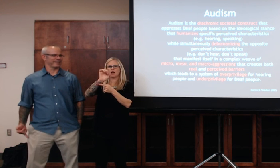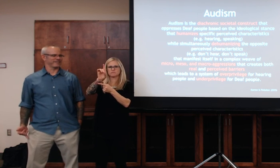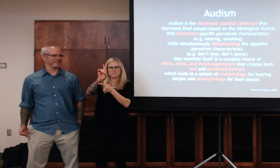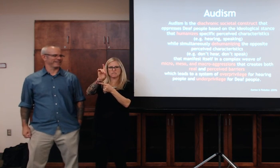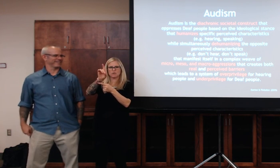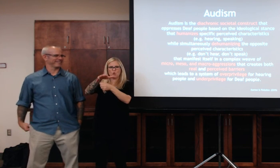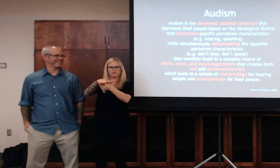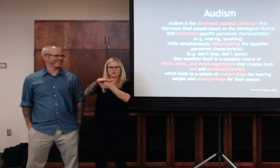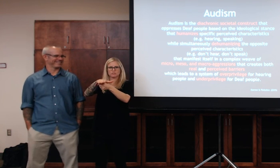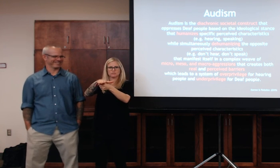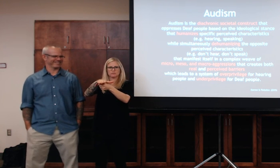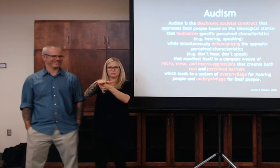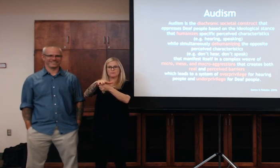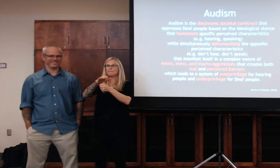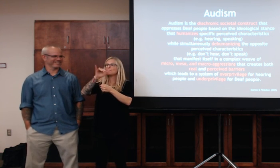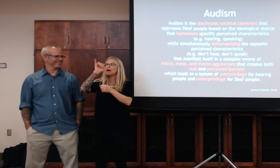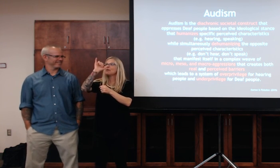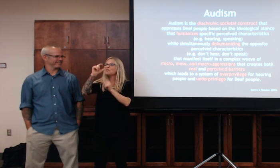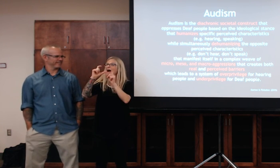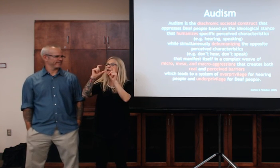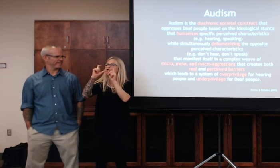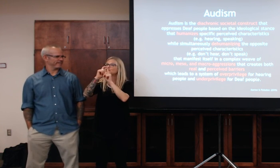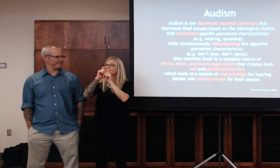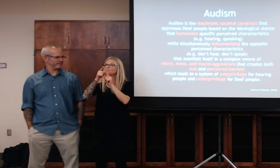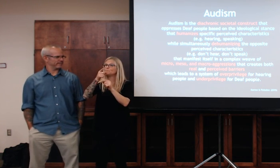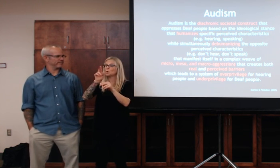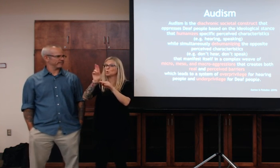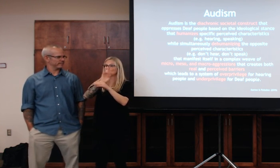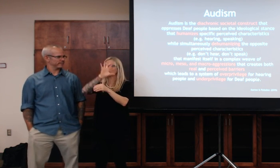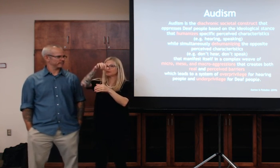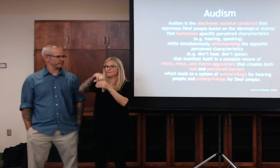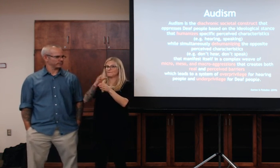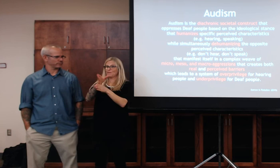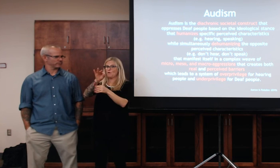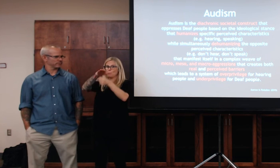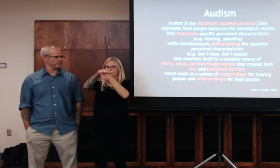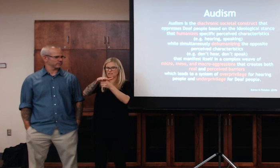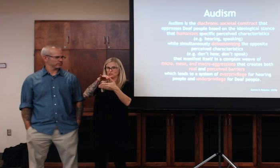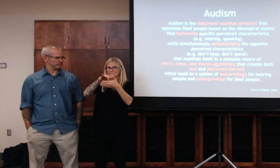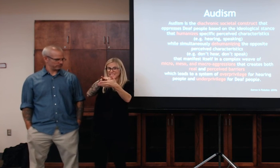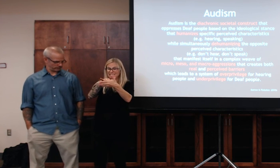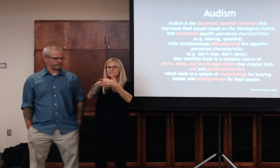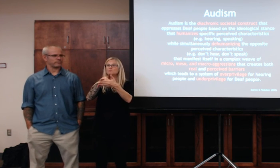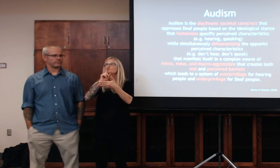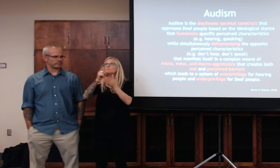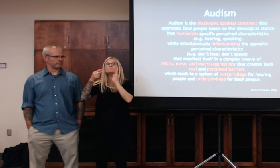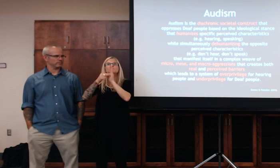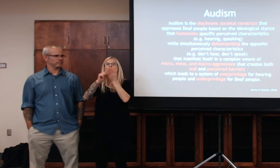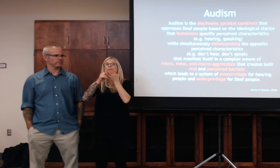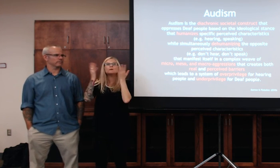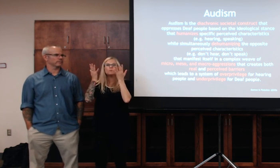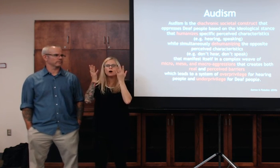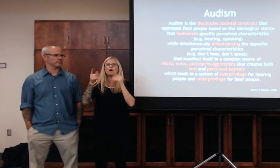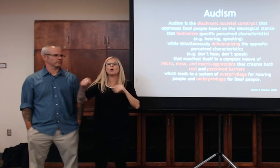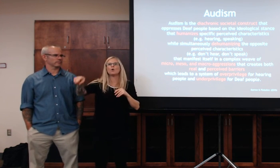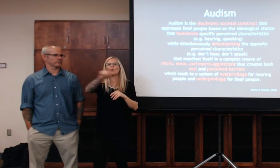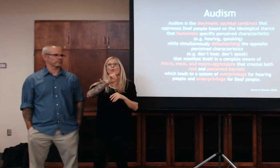Internalized oppression. So that term is used within the field of oppression studies. And what it means is